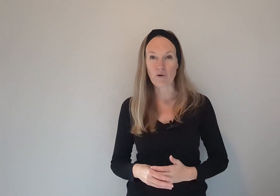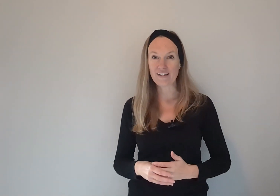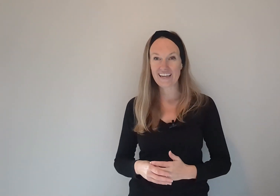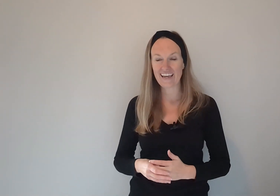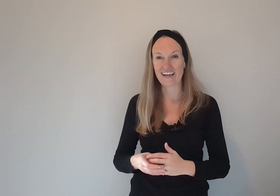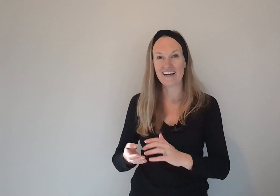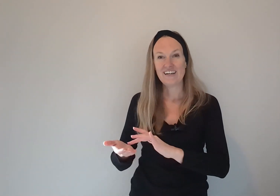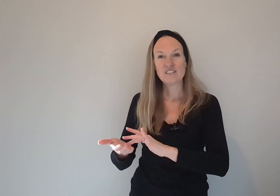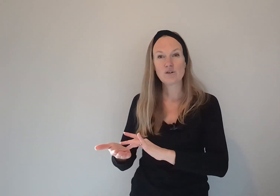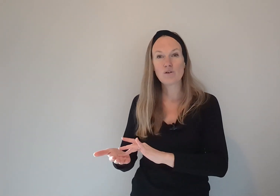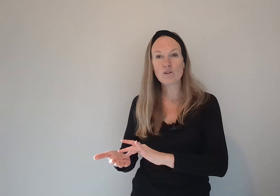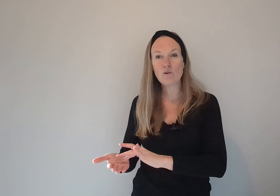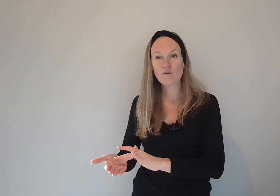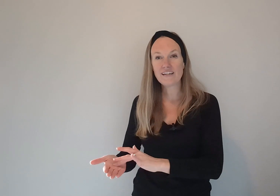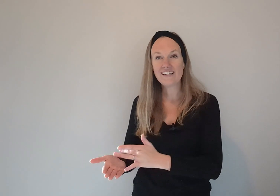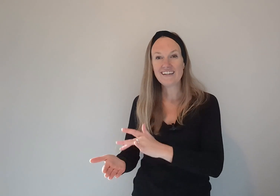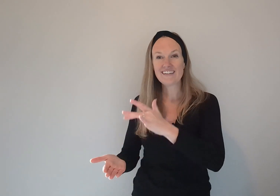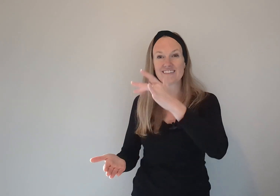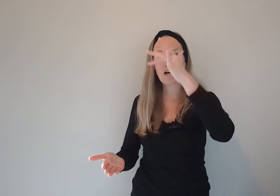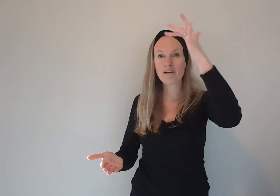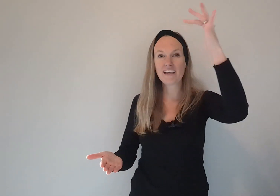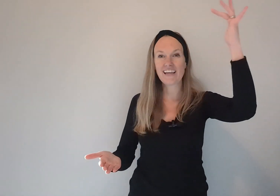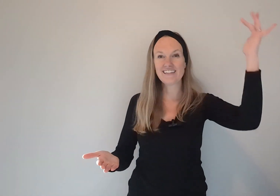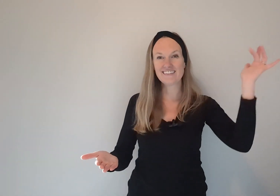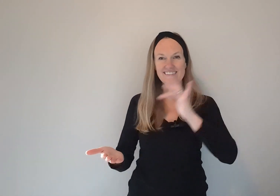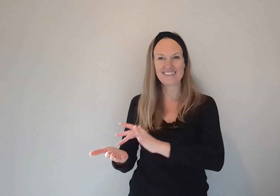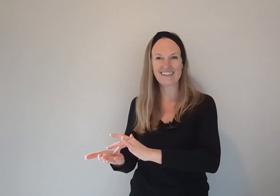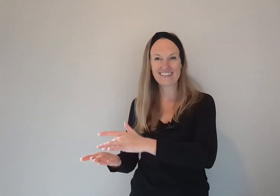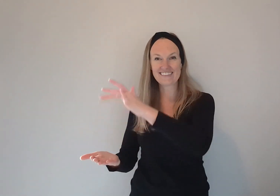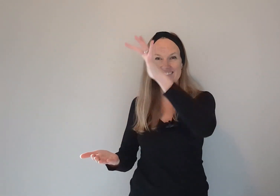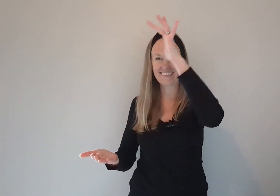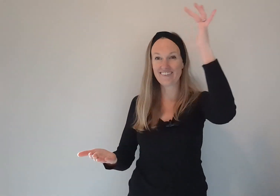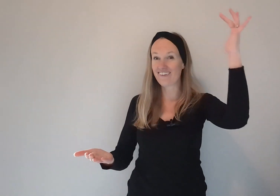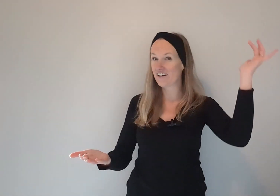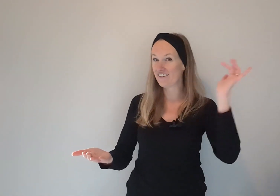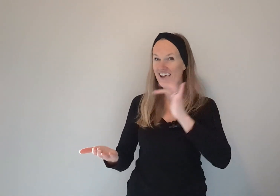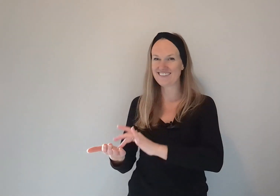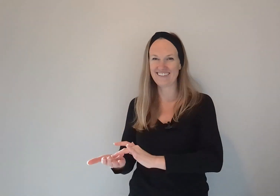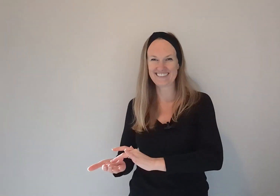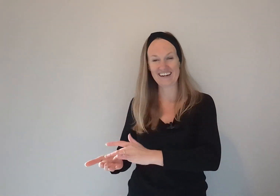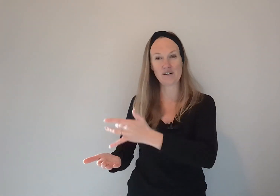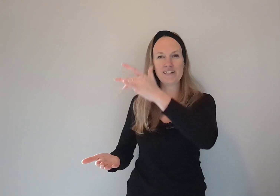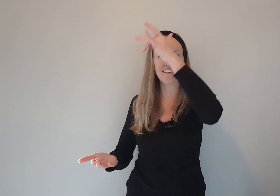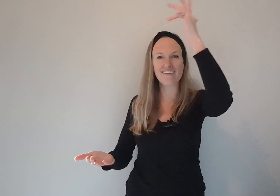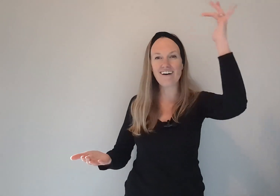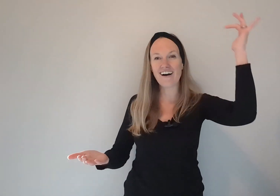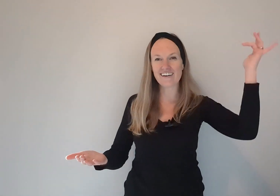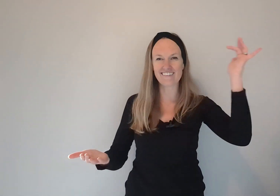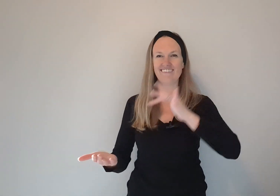newborn king. So glory, your dominant hand goes out like this. If you were here for last week's song, we did a lot of